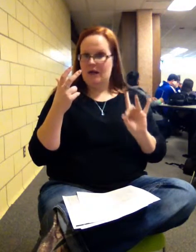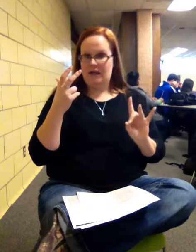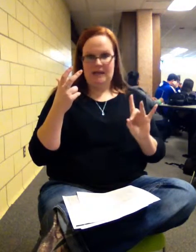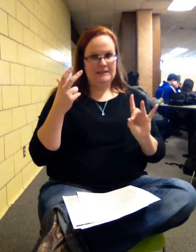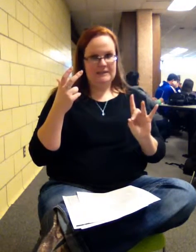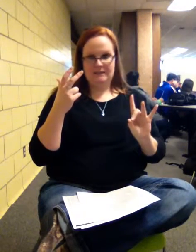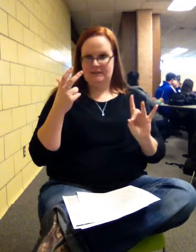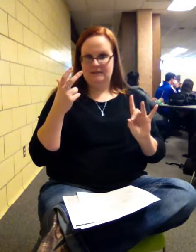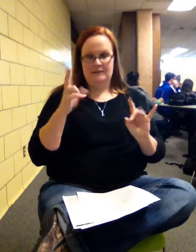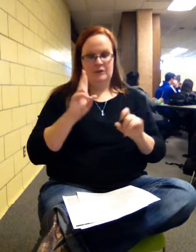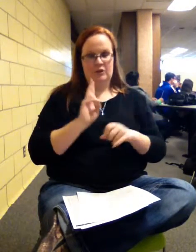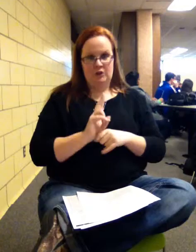using the company numbers.